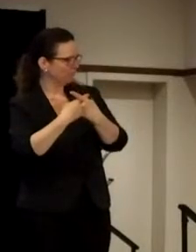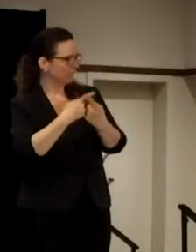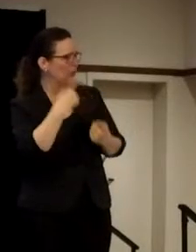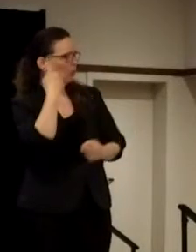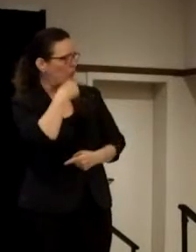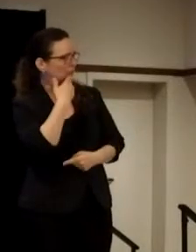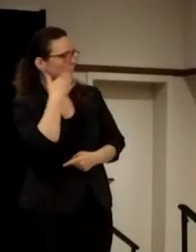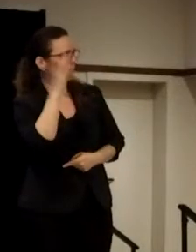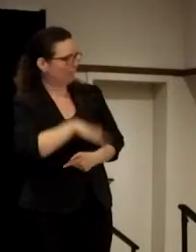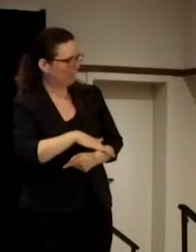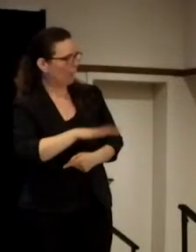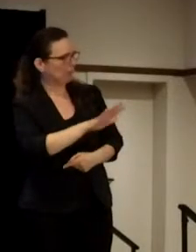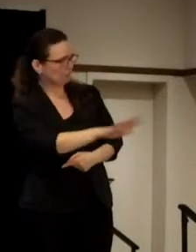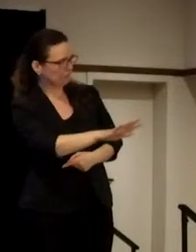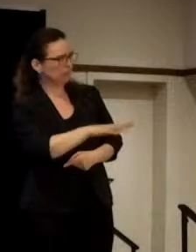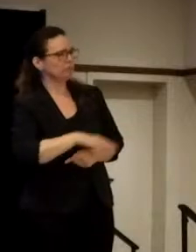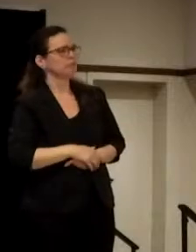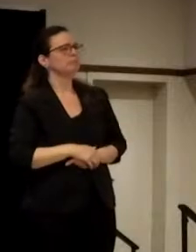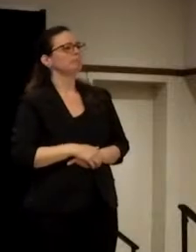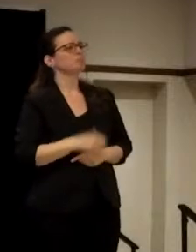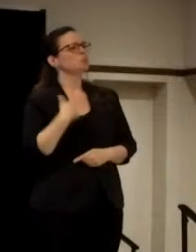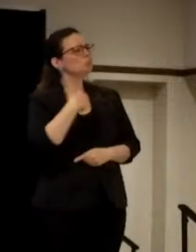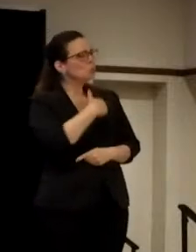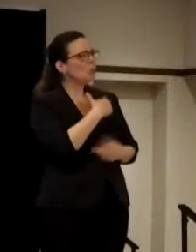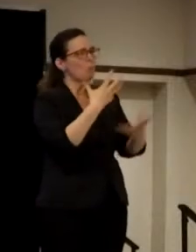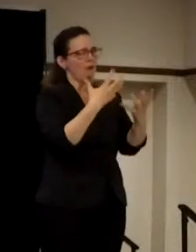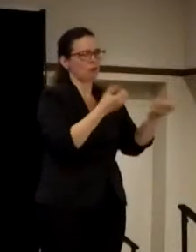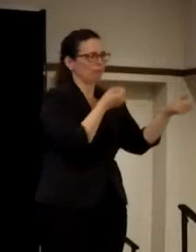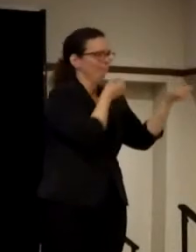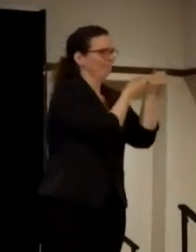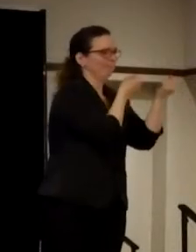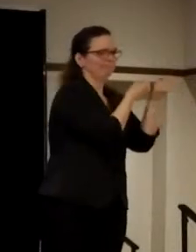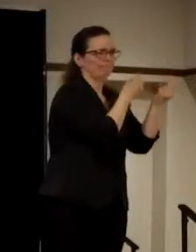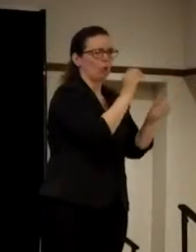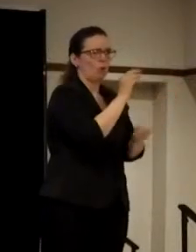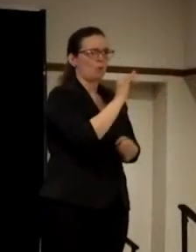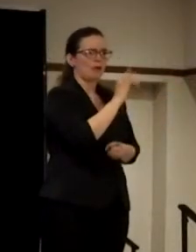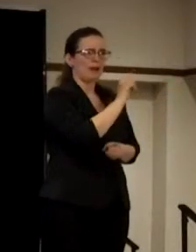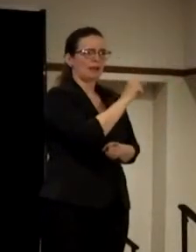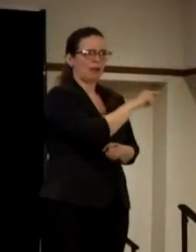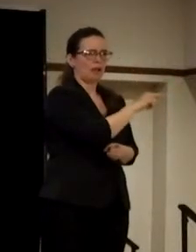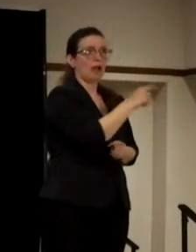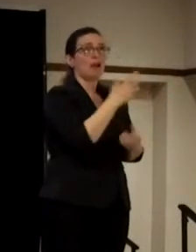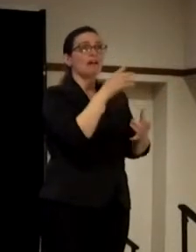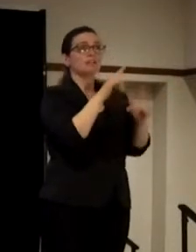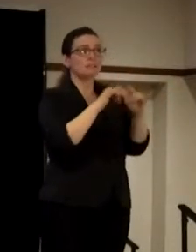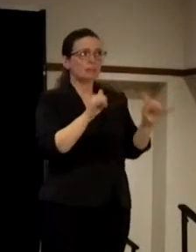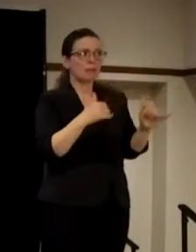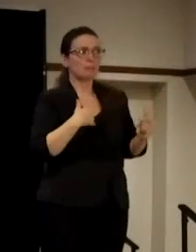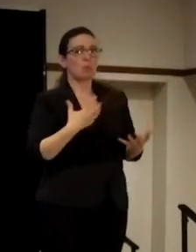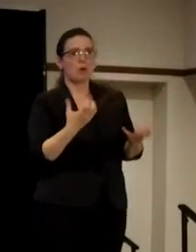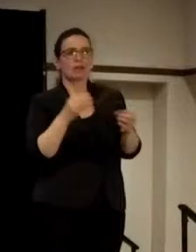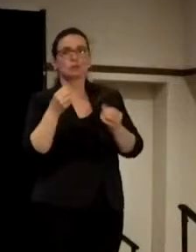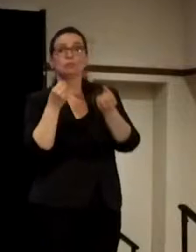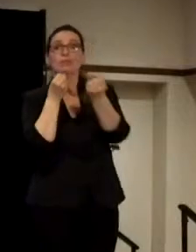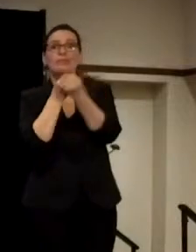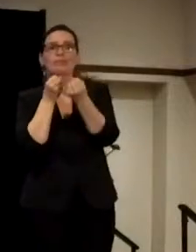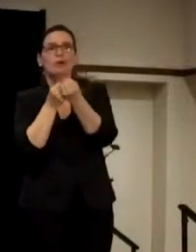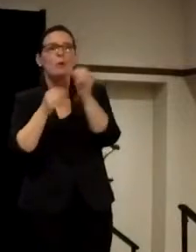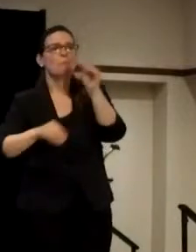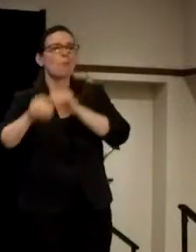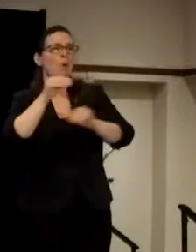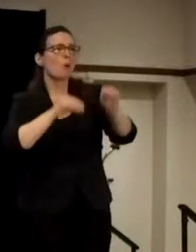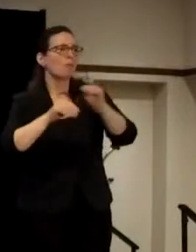certainly we support mobile sports betting, but the Oneida Nation and Central New York communities